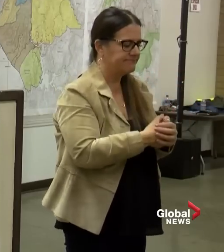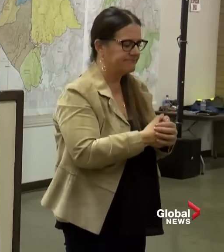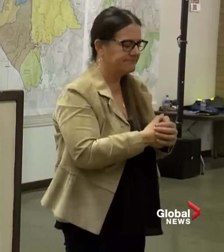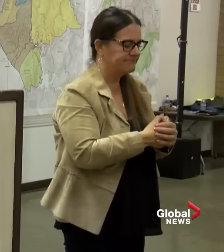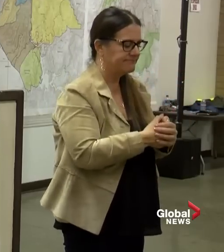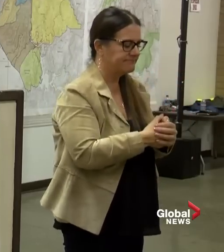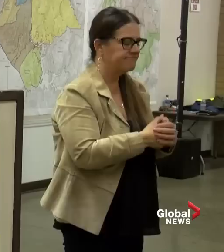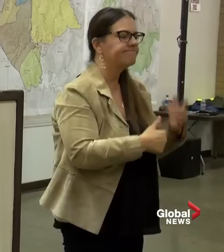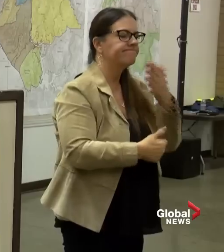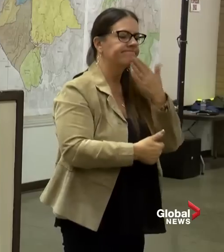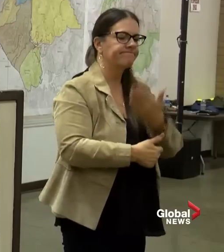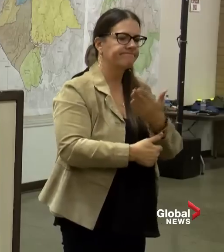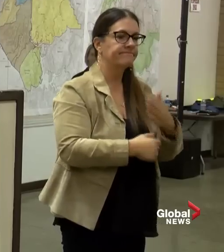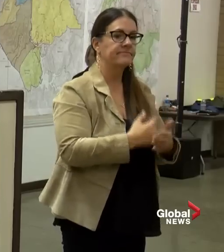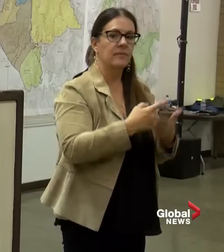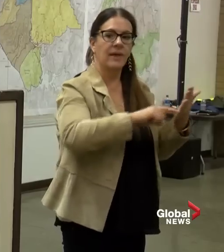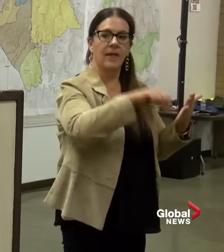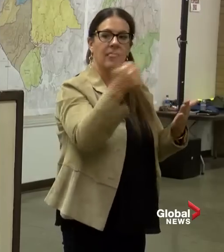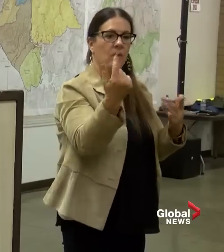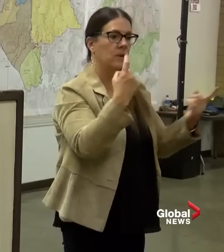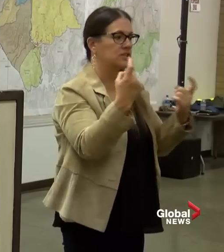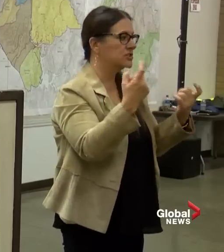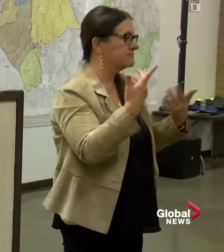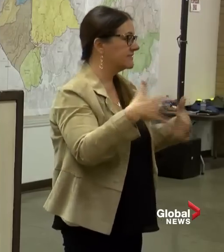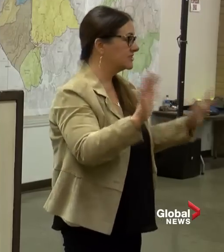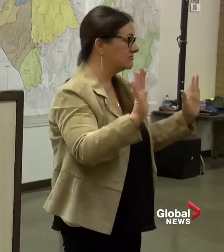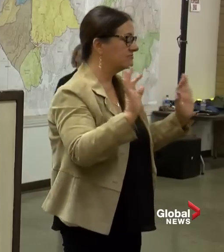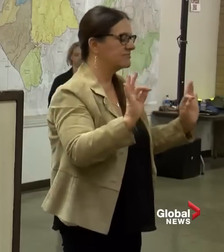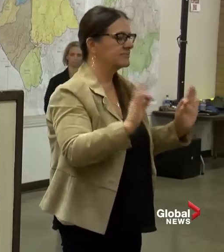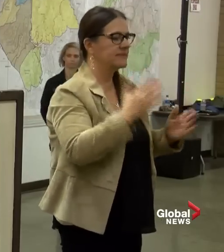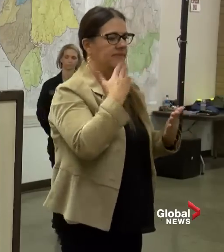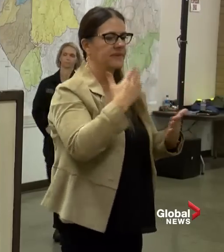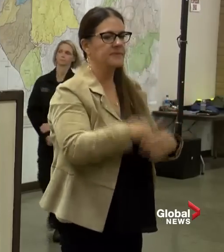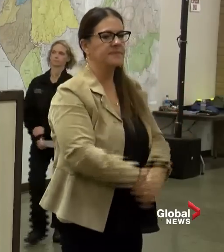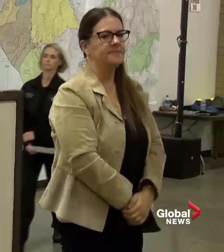Good. Any other questions? Very good, thank you.